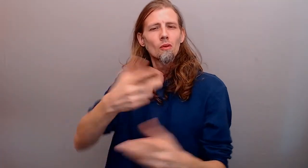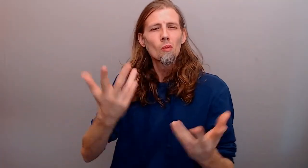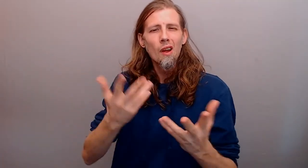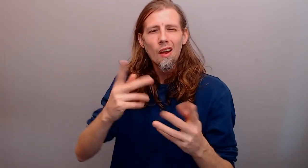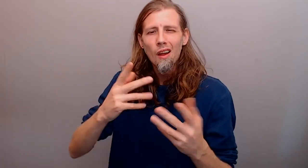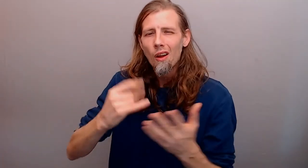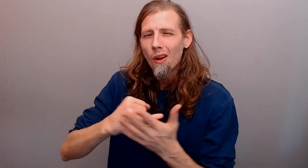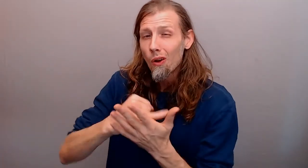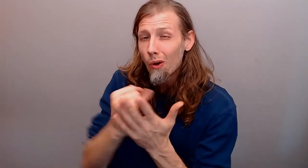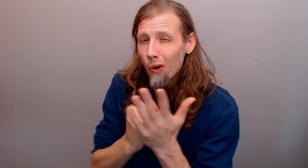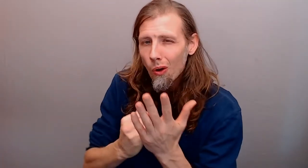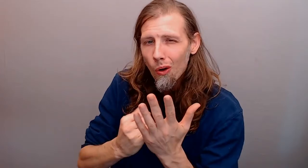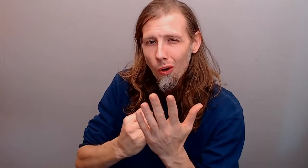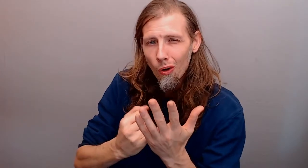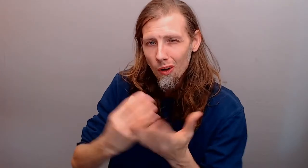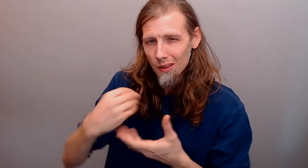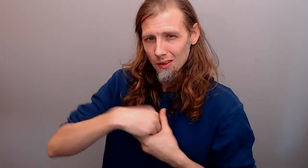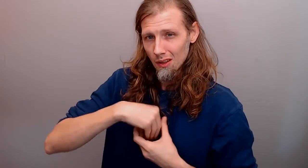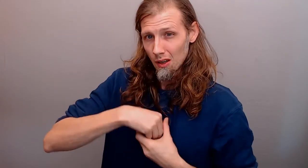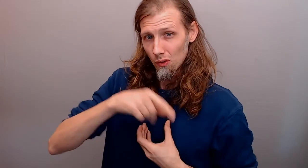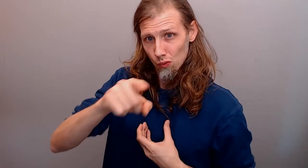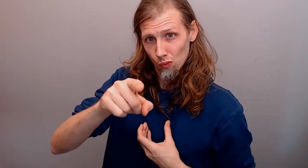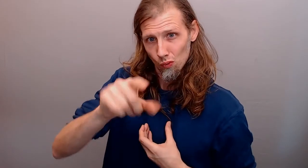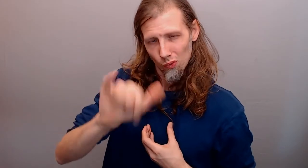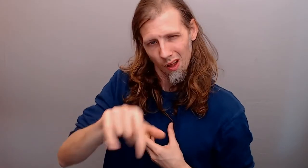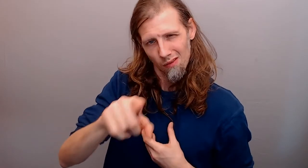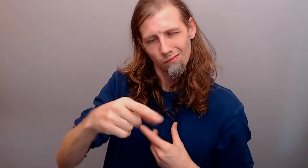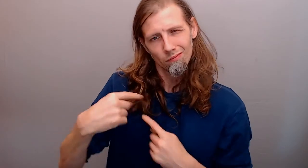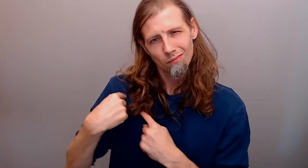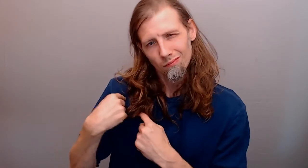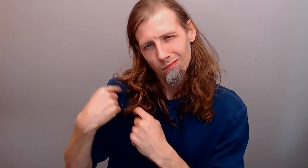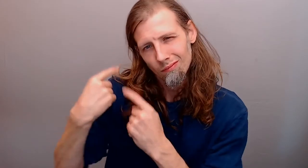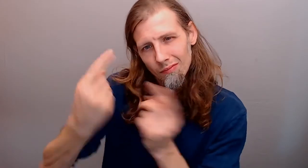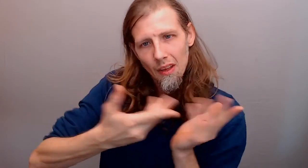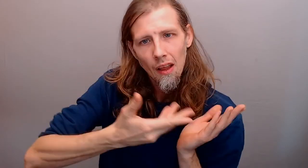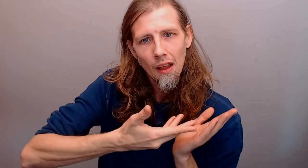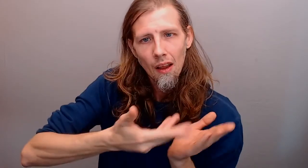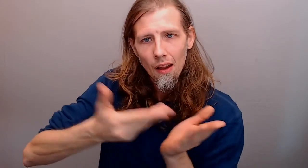yourself about the artist inside of you, the one that you have carried with